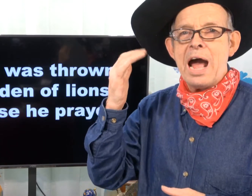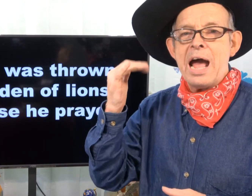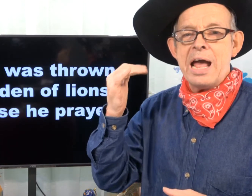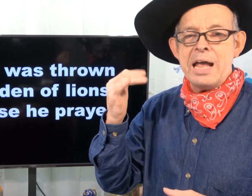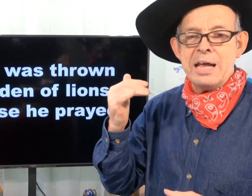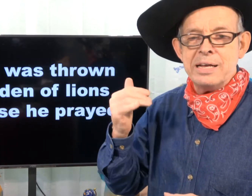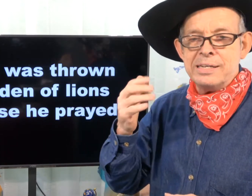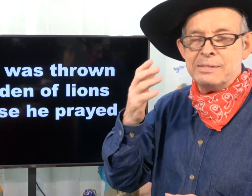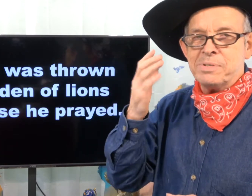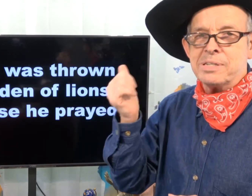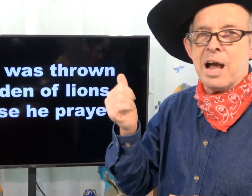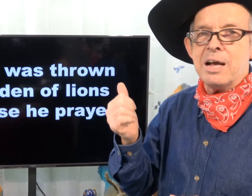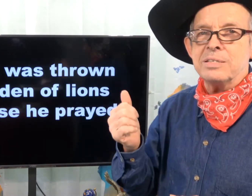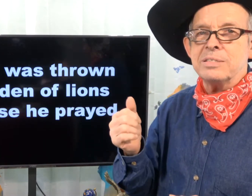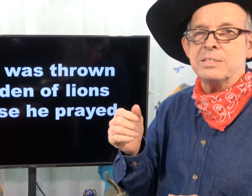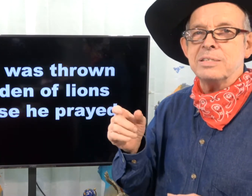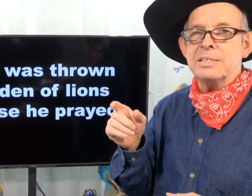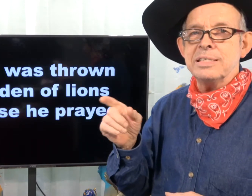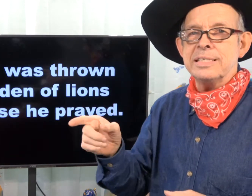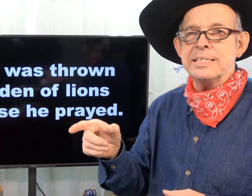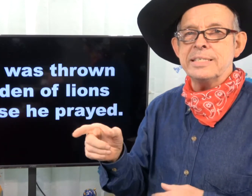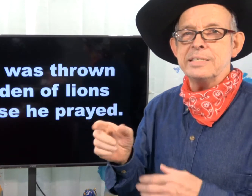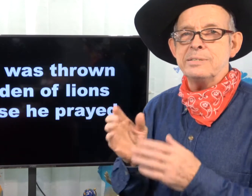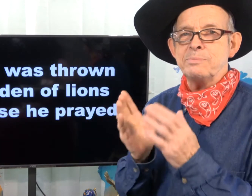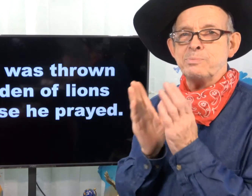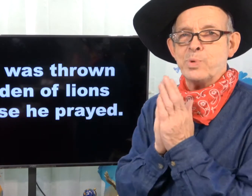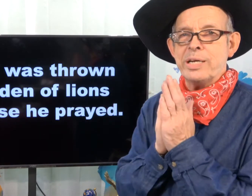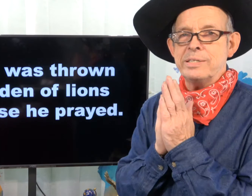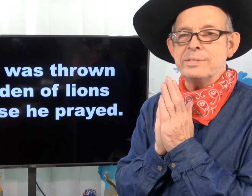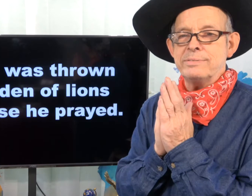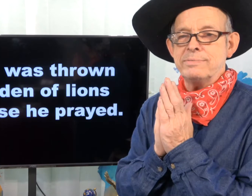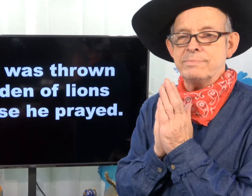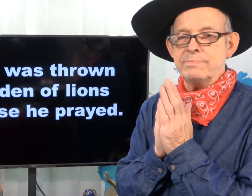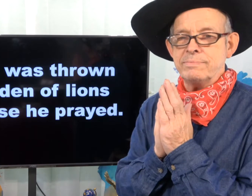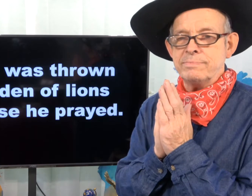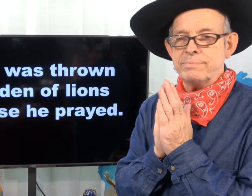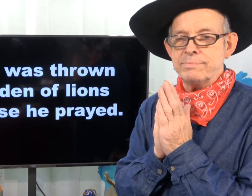Why? Because he prayed.